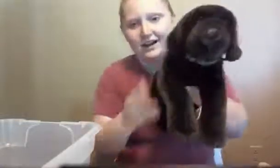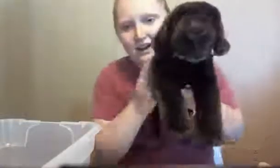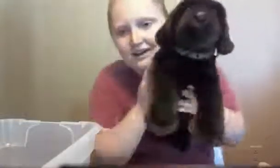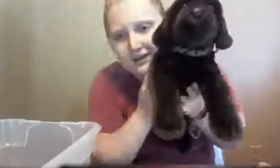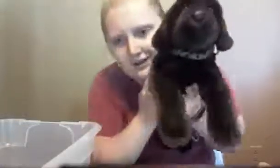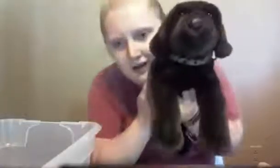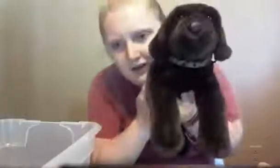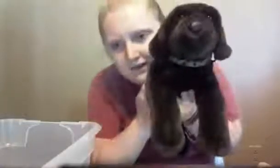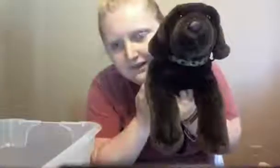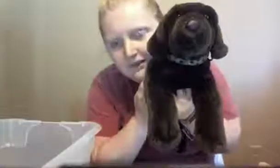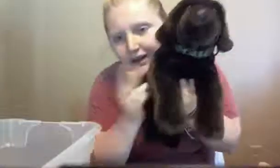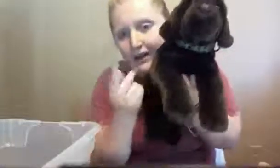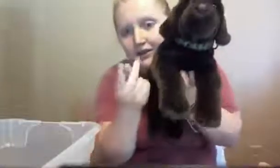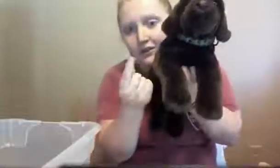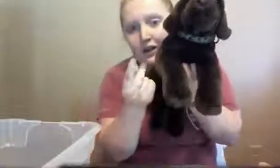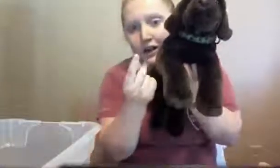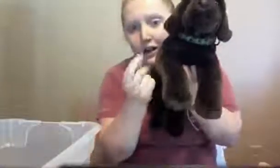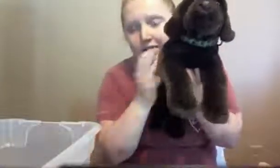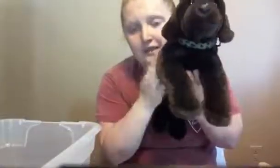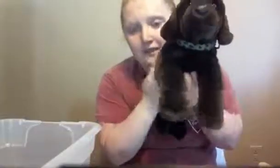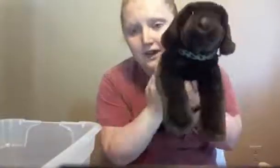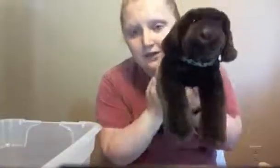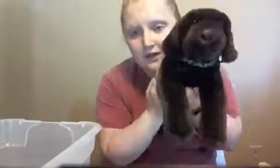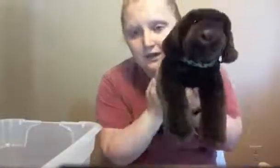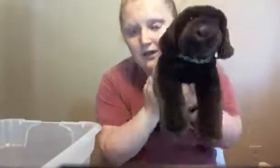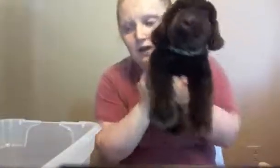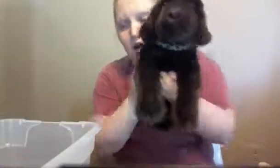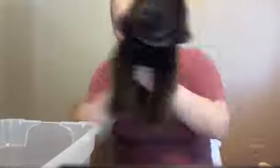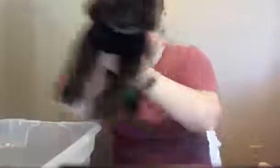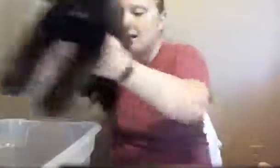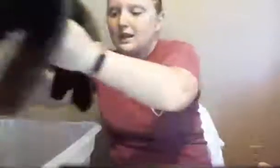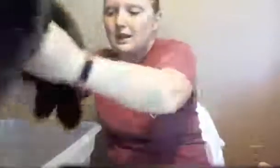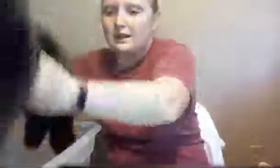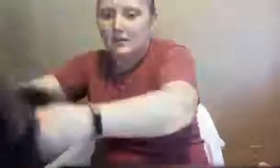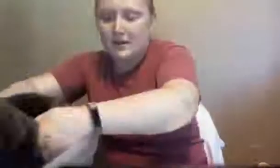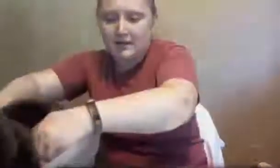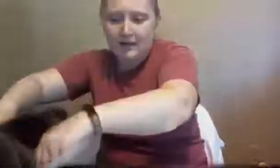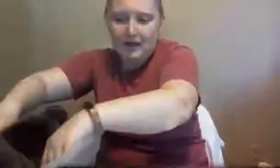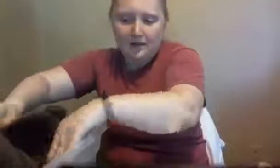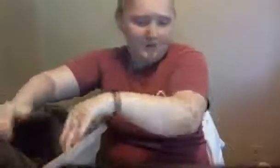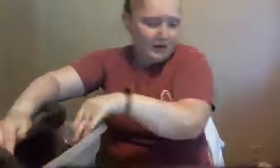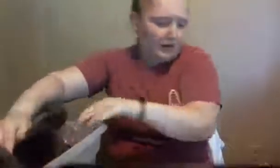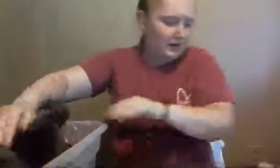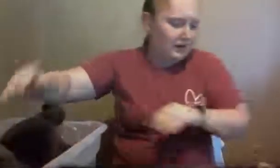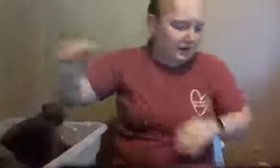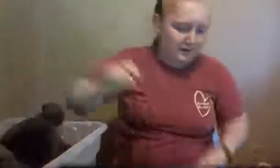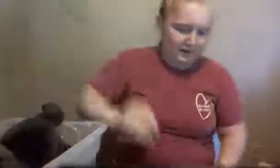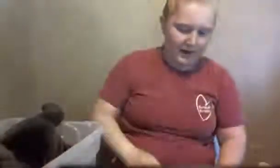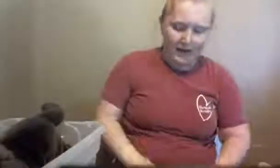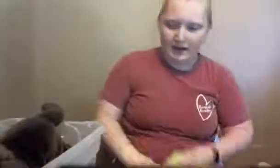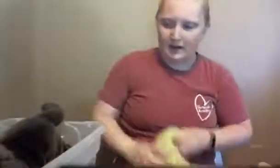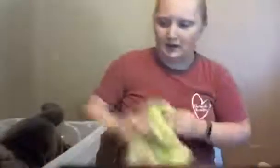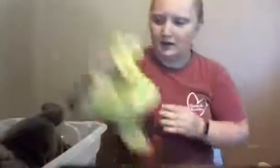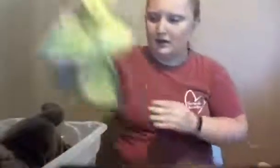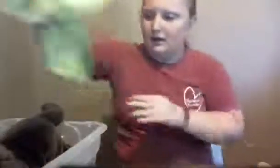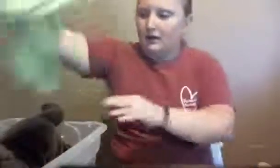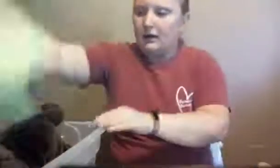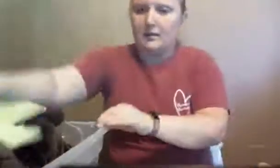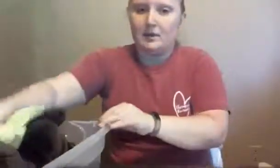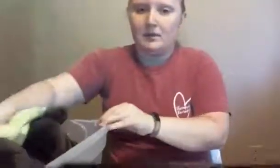Alright, so now our dog, stuffed animal, is all clean. So I'm going to set him aside. I'm going to